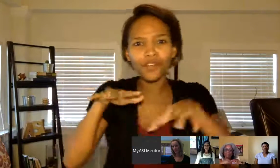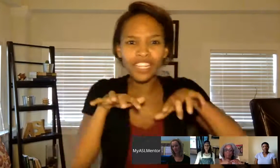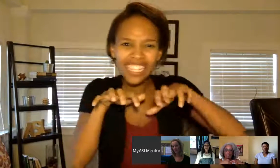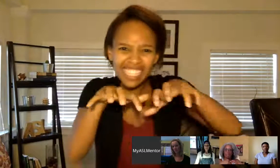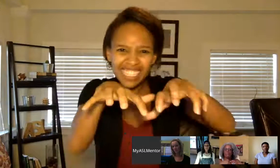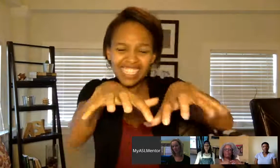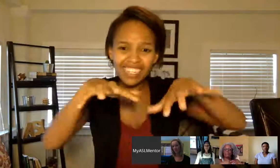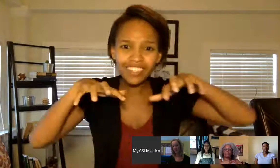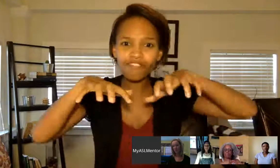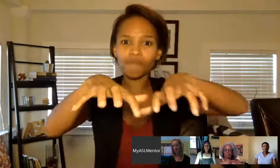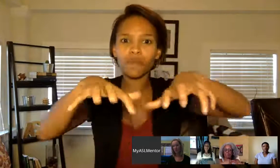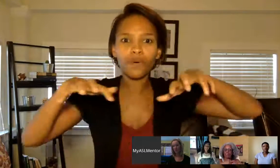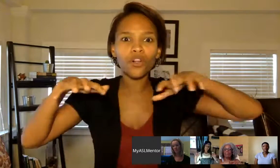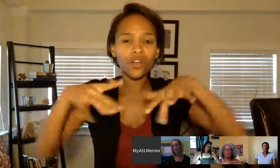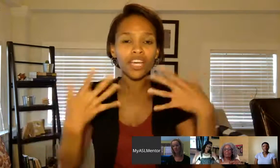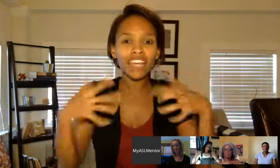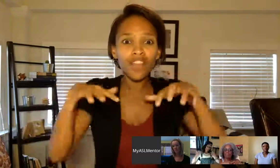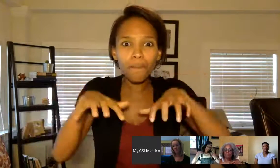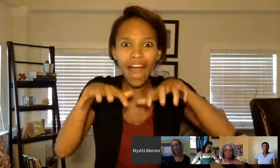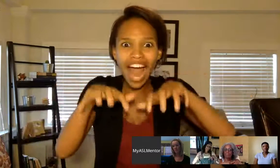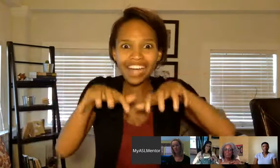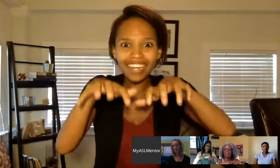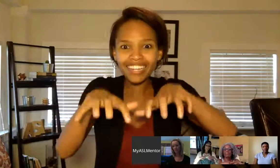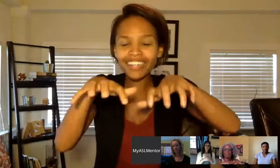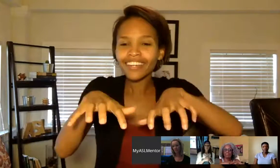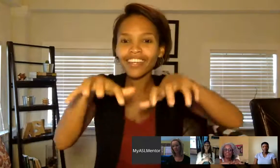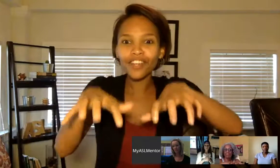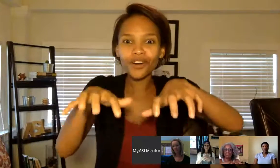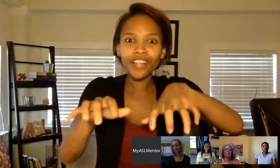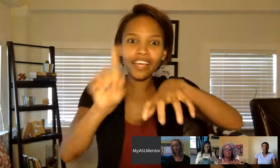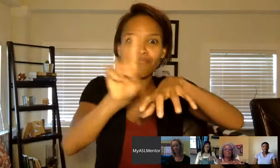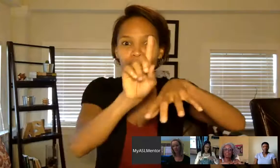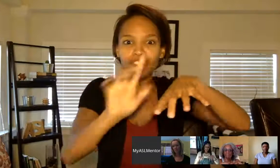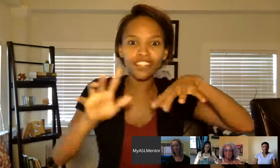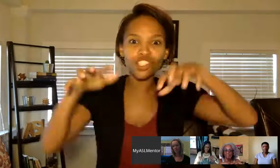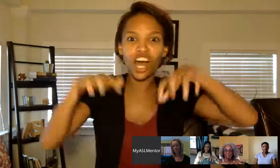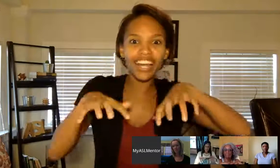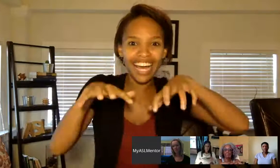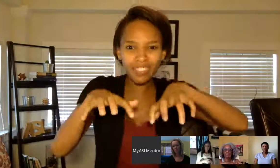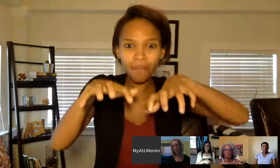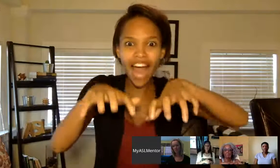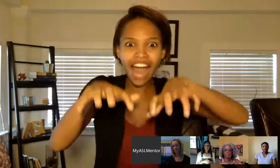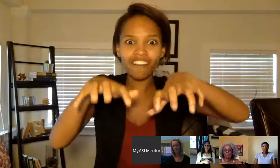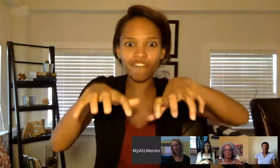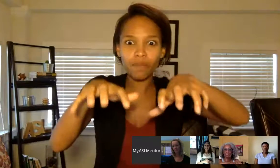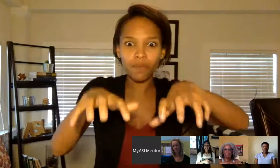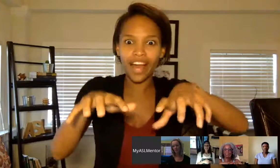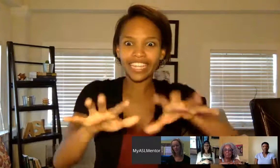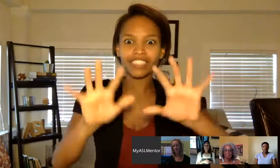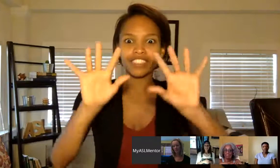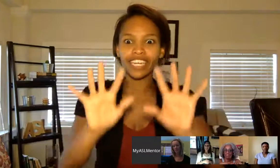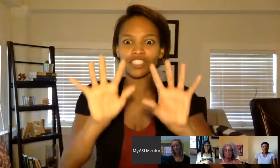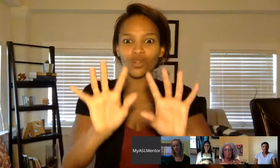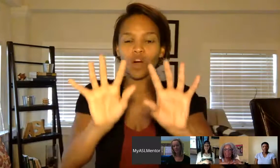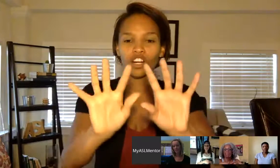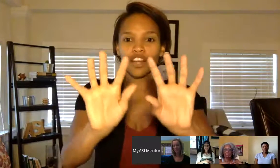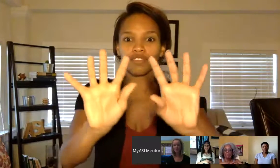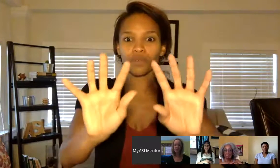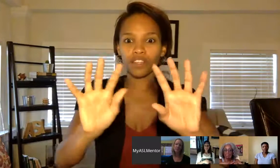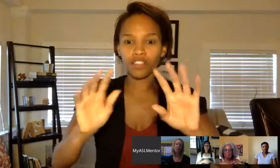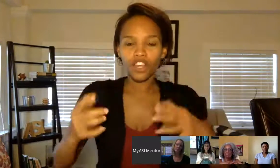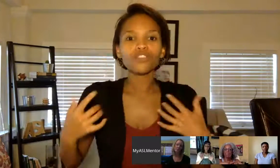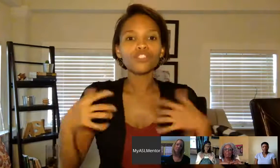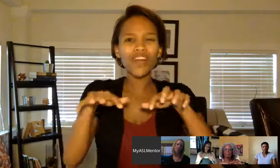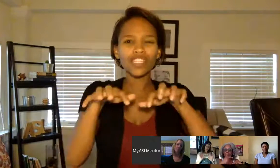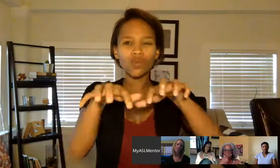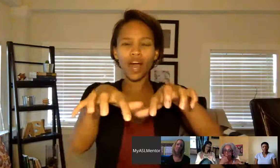him, you know, this sea of people, even a pack, you know, like maybe the jock has a pack of people that he tends to walk around